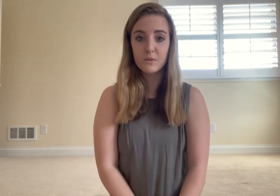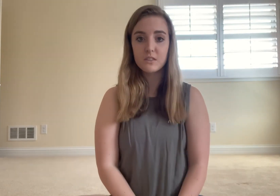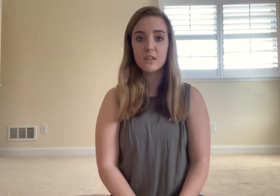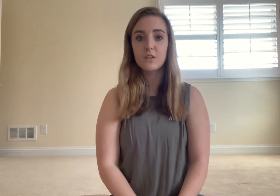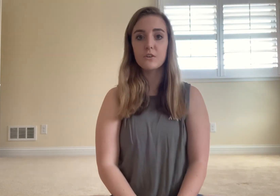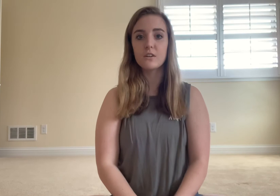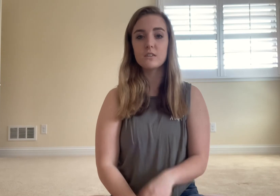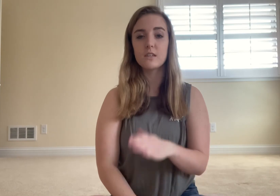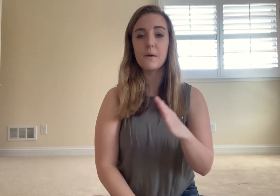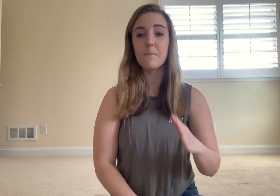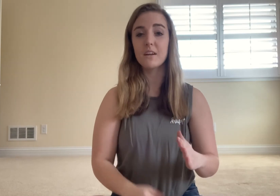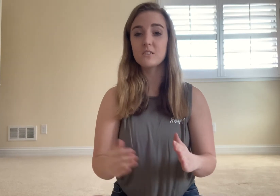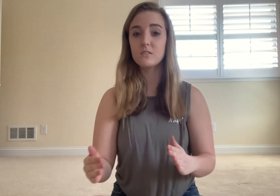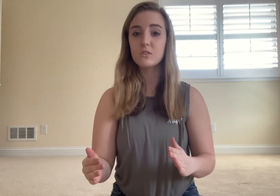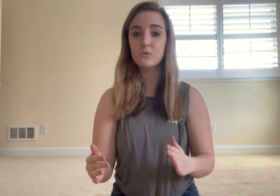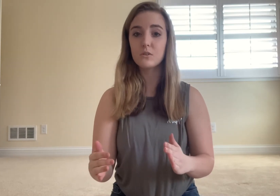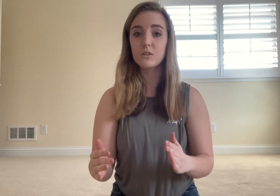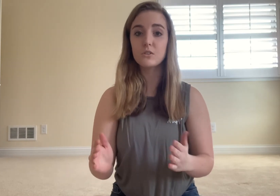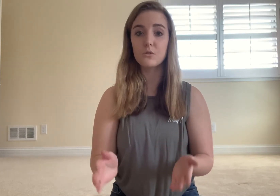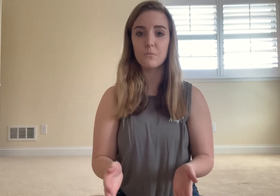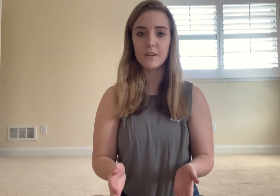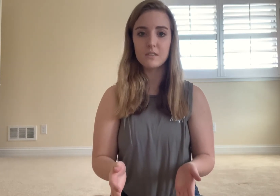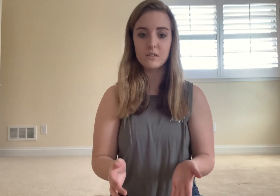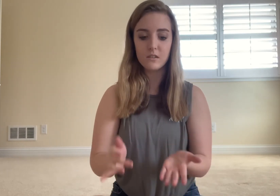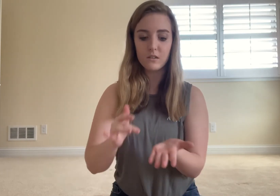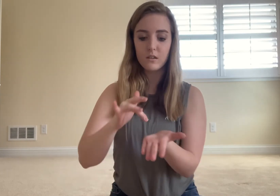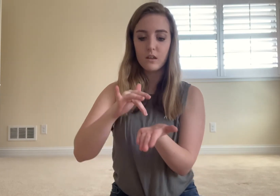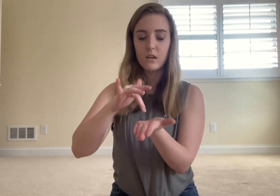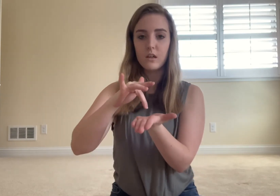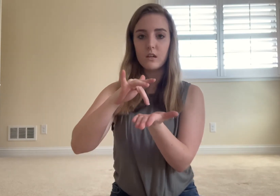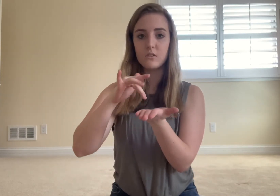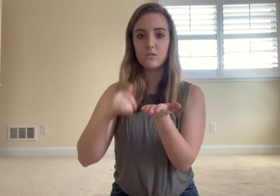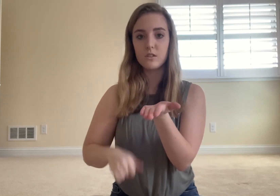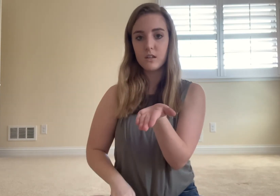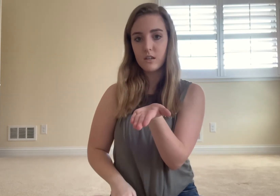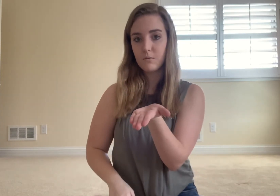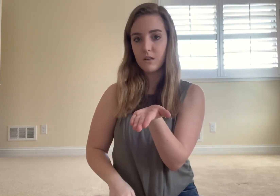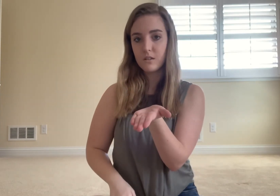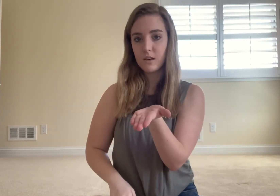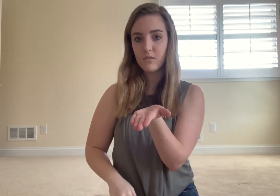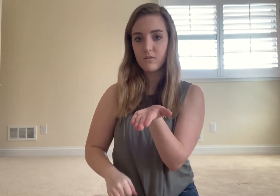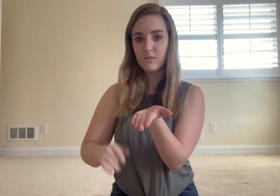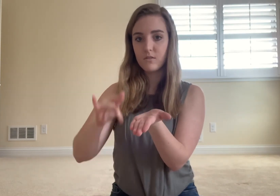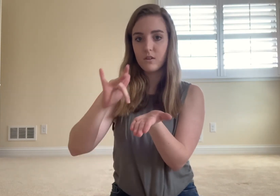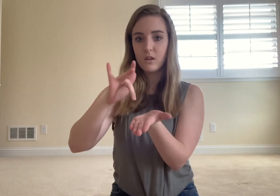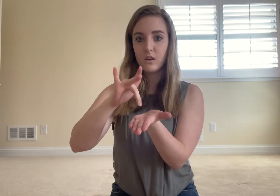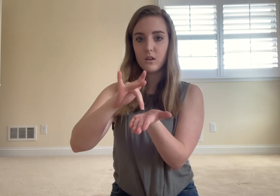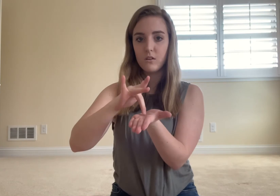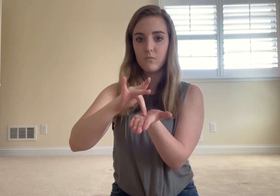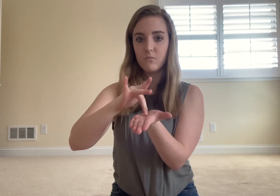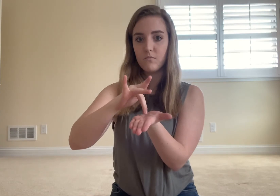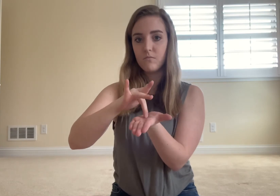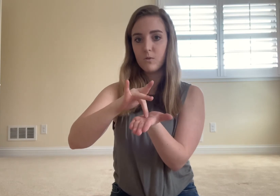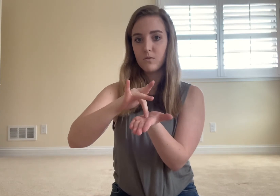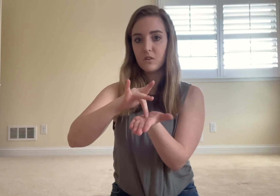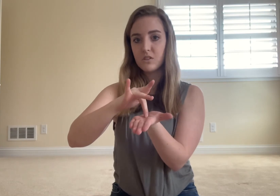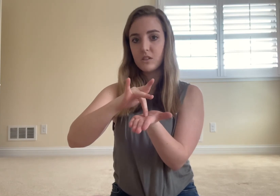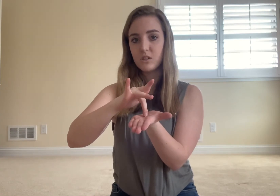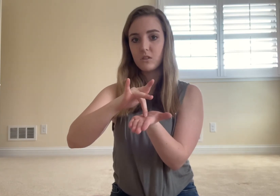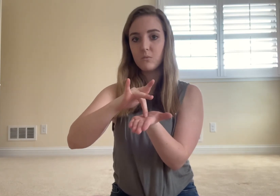Pharmacy, you're going to say medicine store. So medicine is your non-dominant is out. Your middle finger is touching the middle,